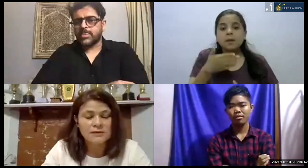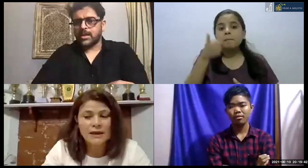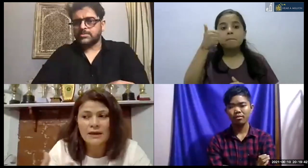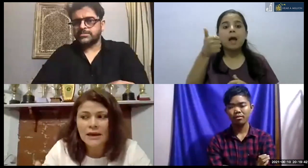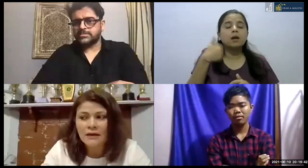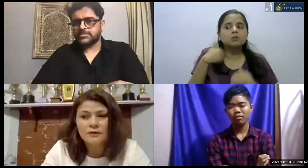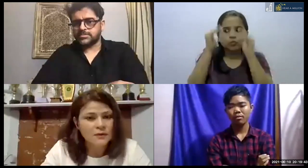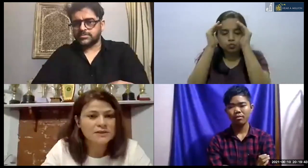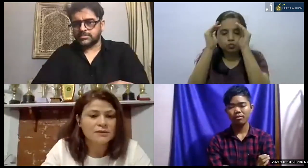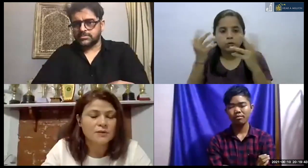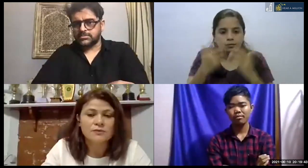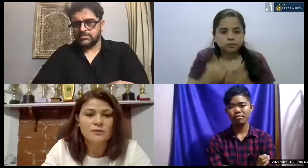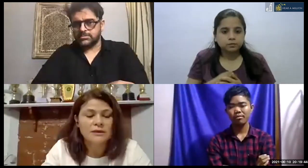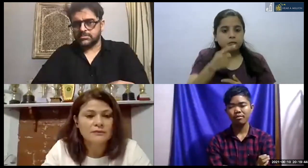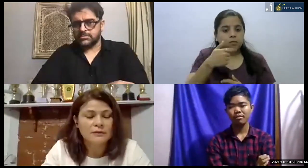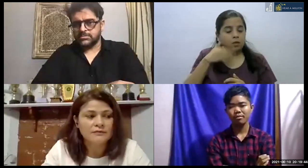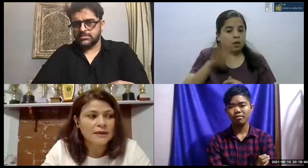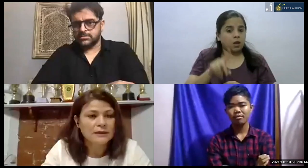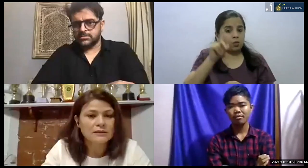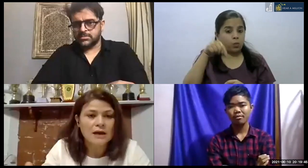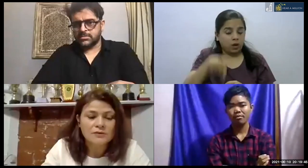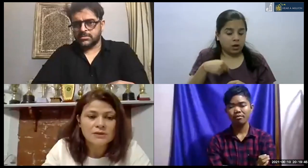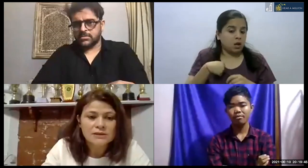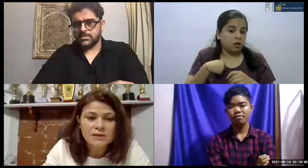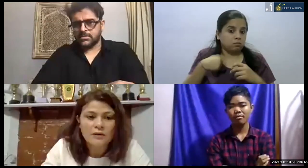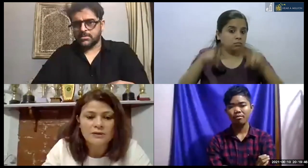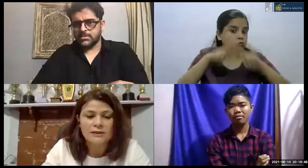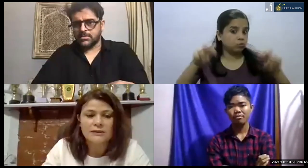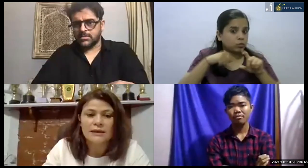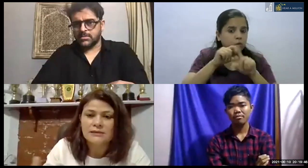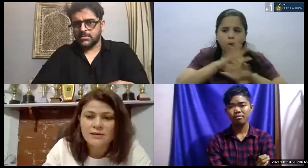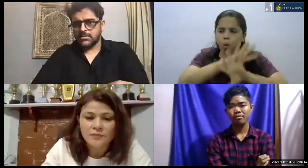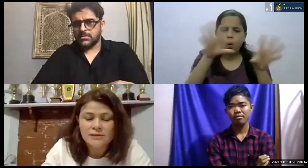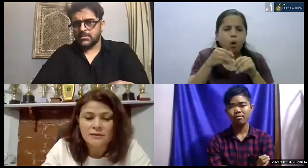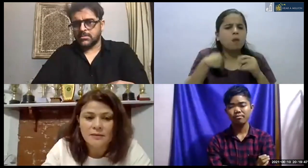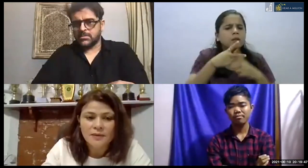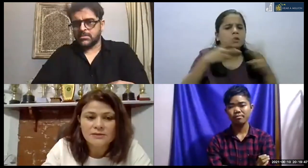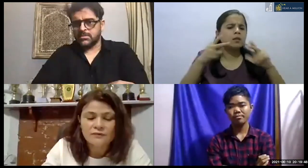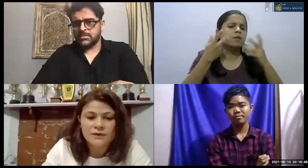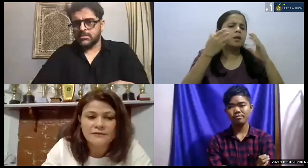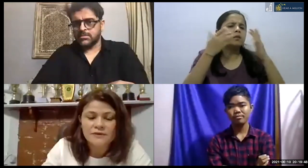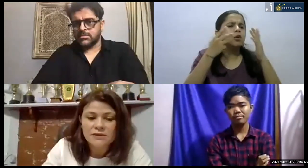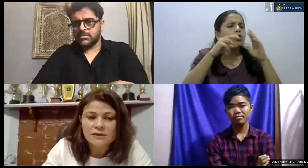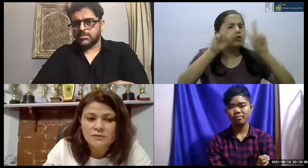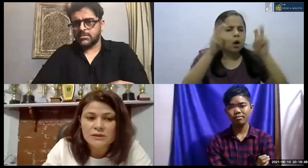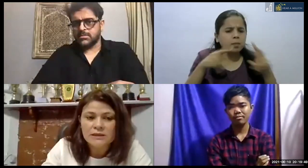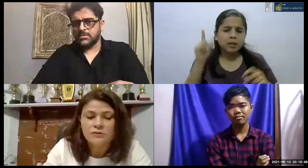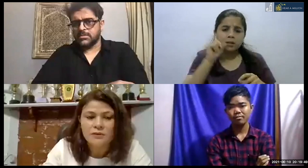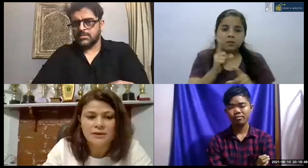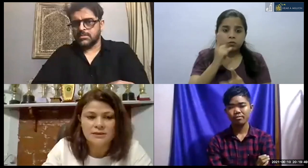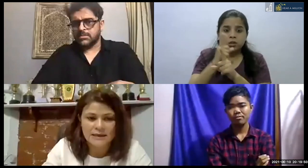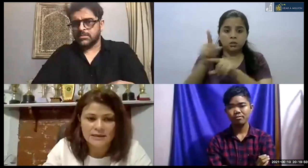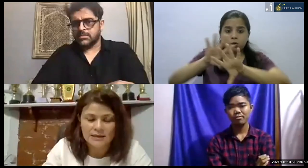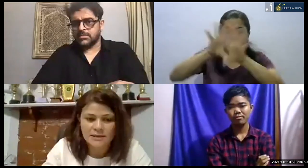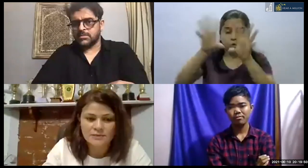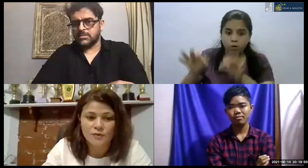focus is that I have a question also in the fact that, are you teaching all the content? Is it compulsory for deaf teachers to teach all